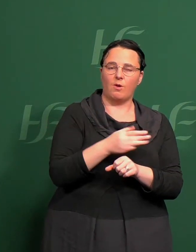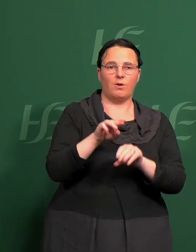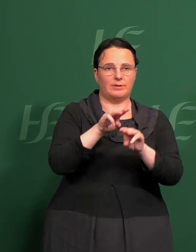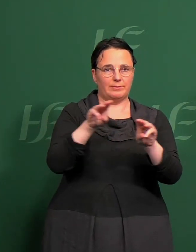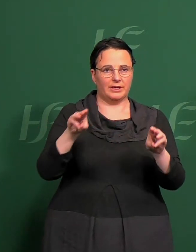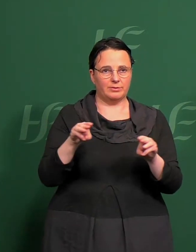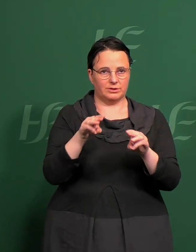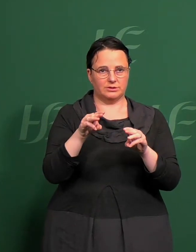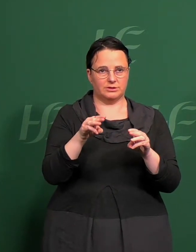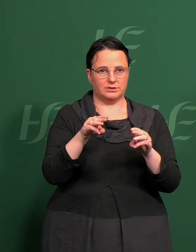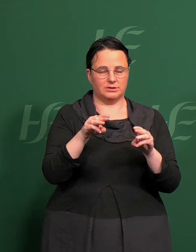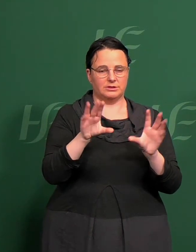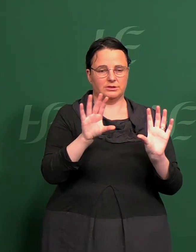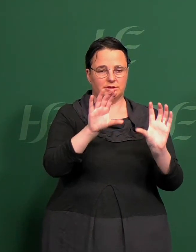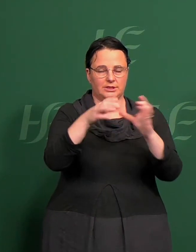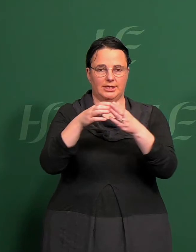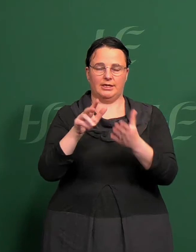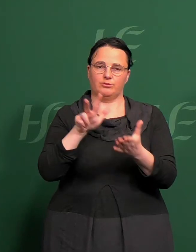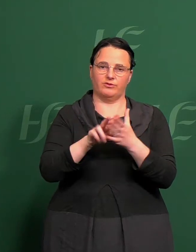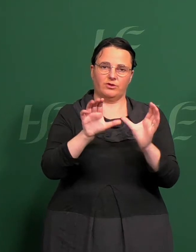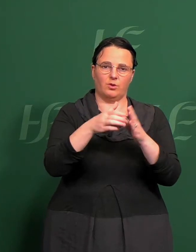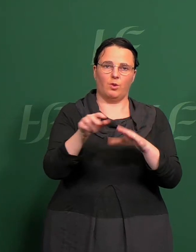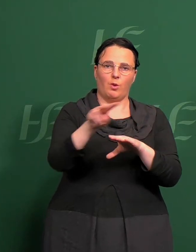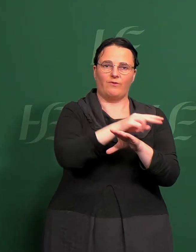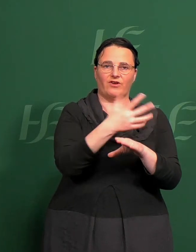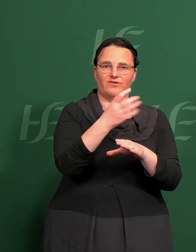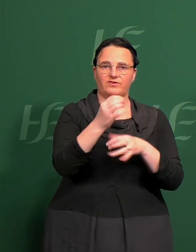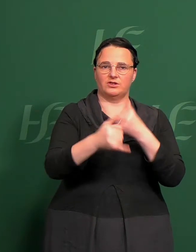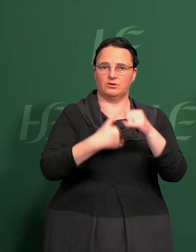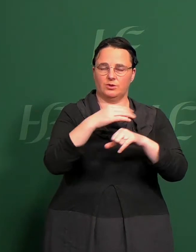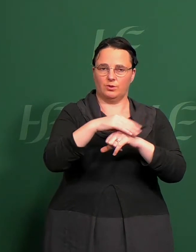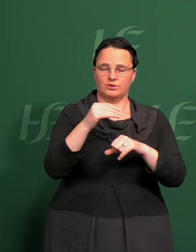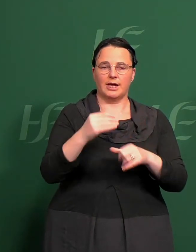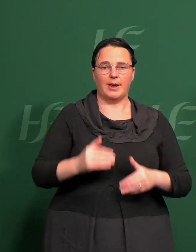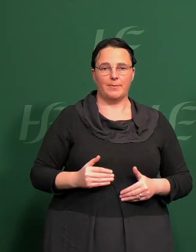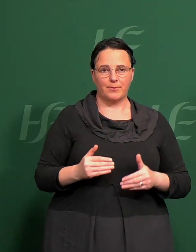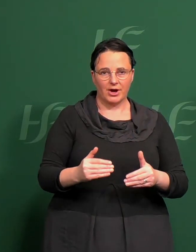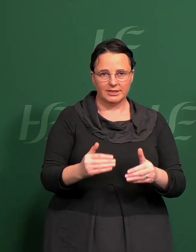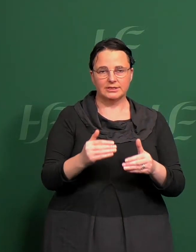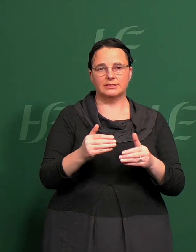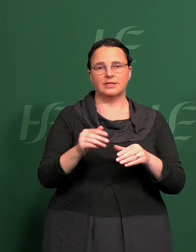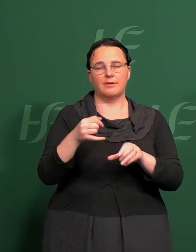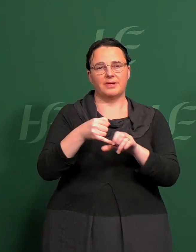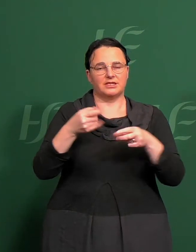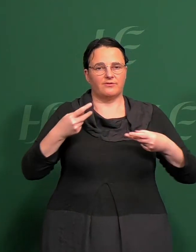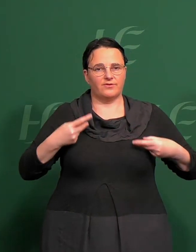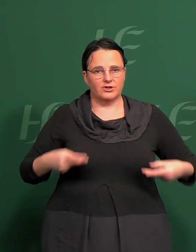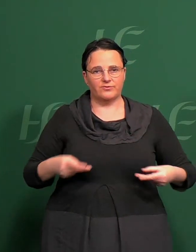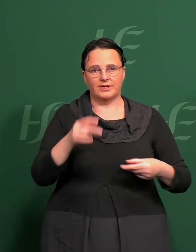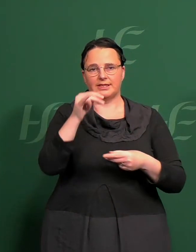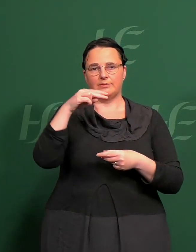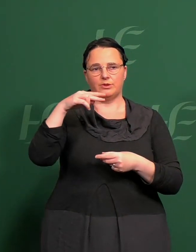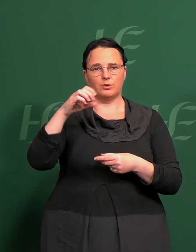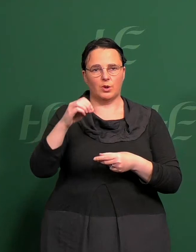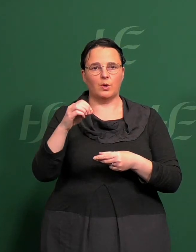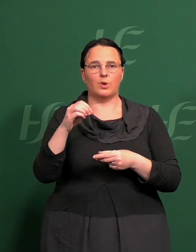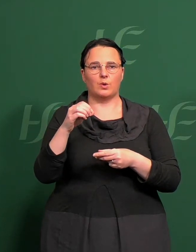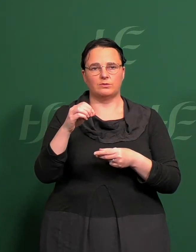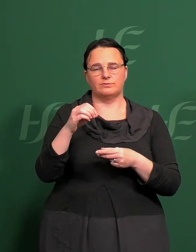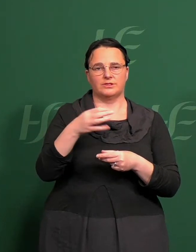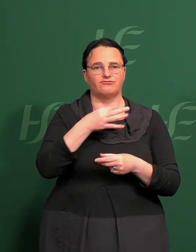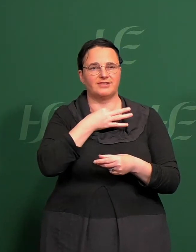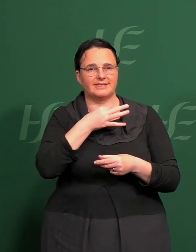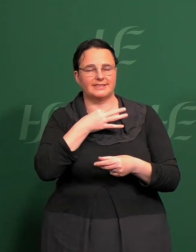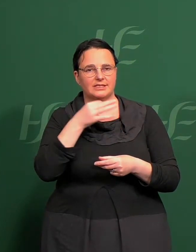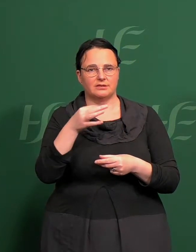approved cohorts greater than 50 years of age, pregnant women, medically vulnerable, immunocompromised, will have been